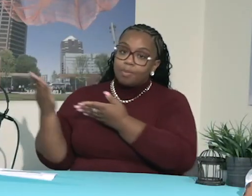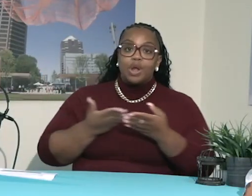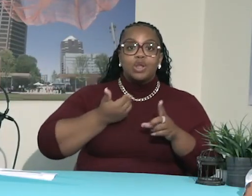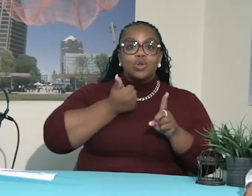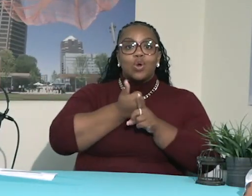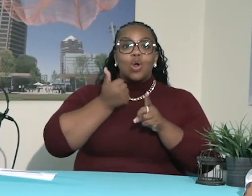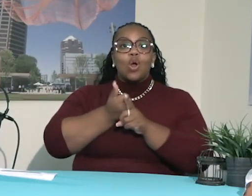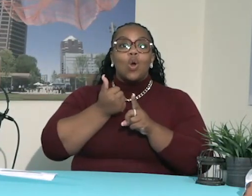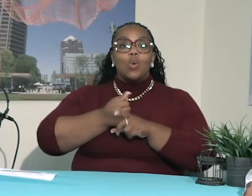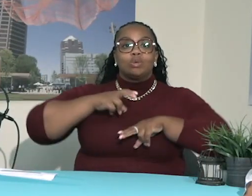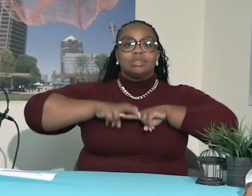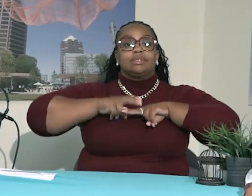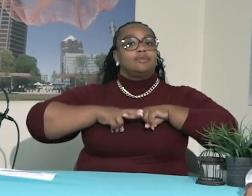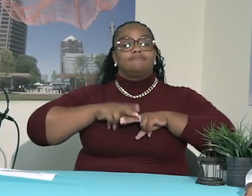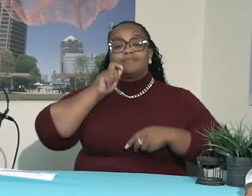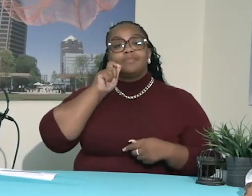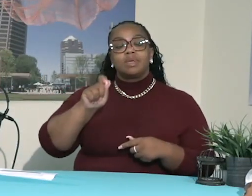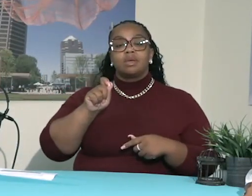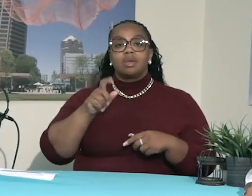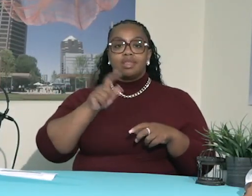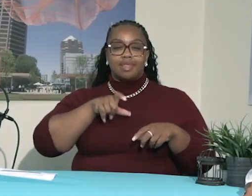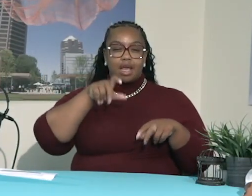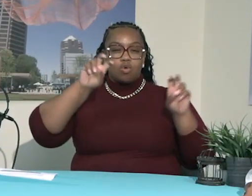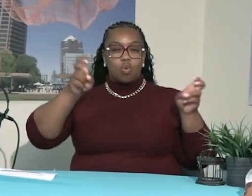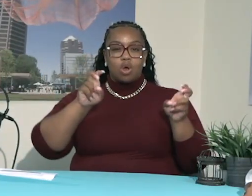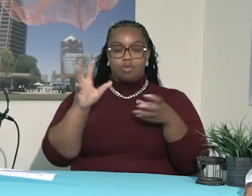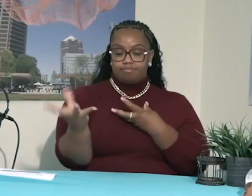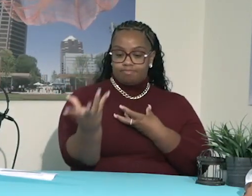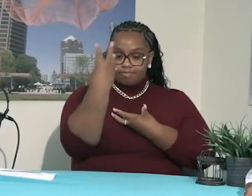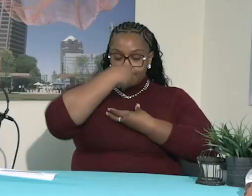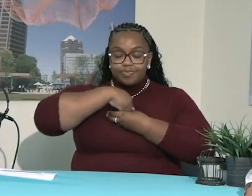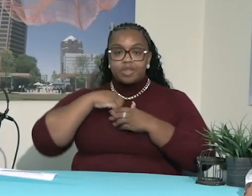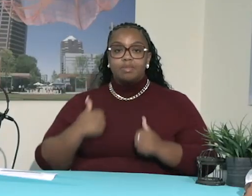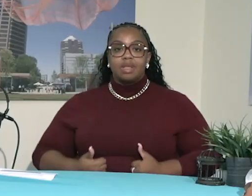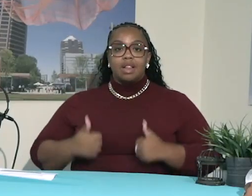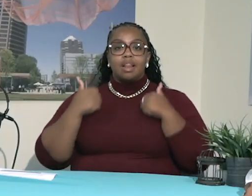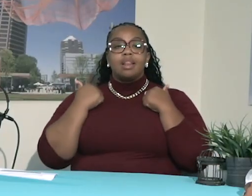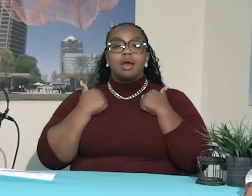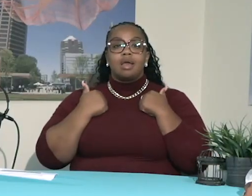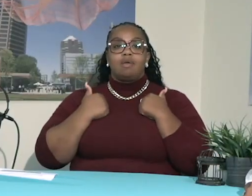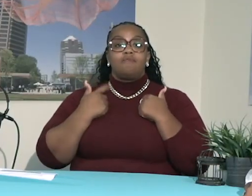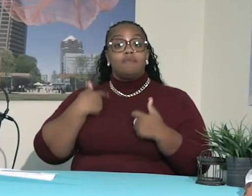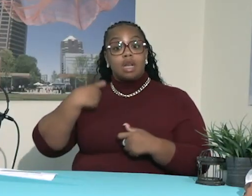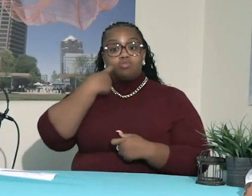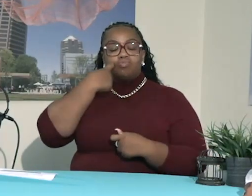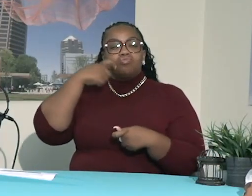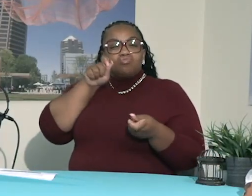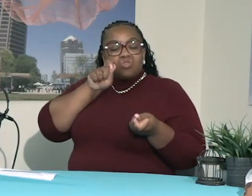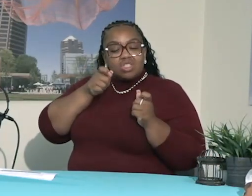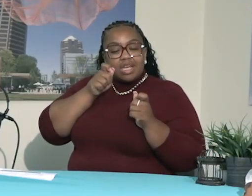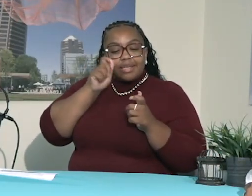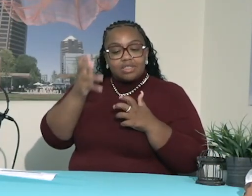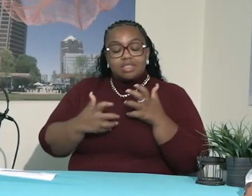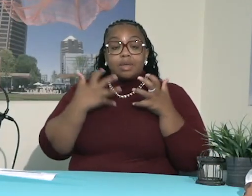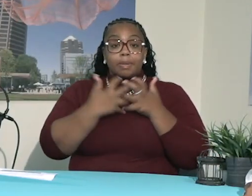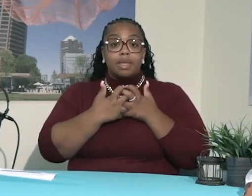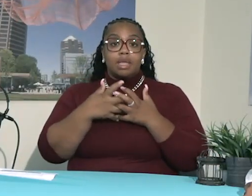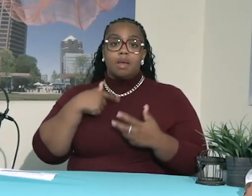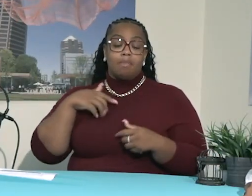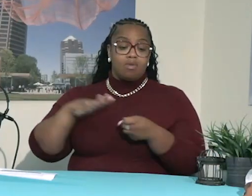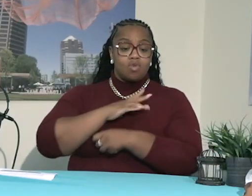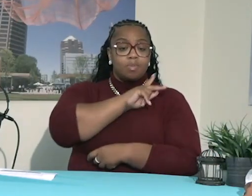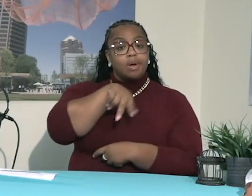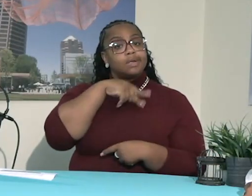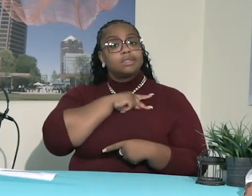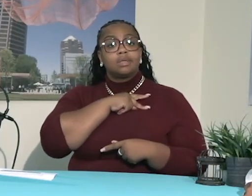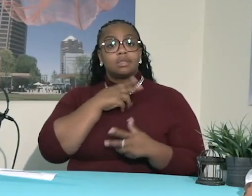feel I have lived by. And within the last few years, I've kind of made it my own, where my whole personality is, if they don't